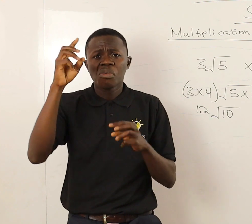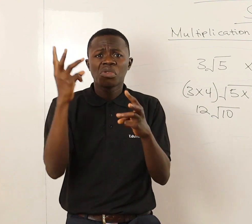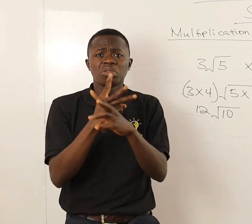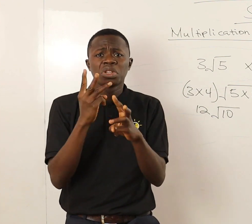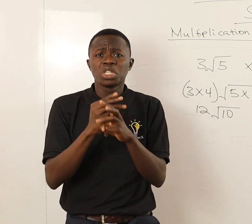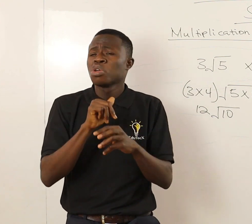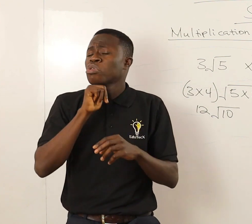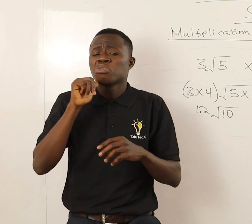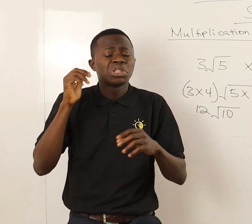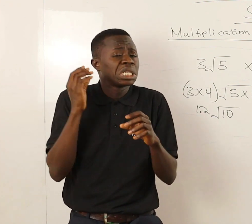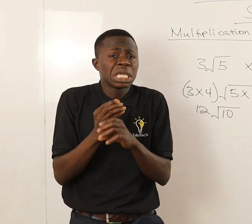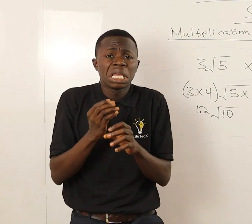So for multiplication,